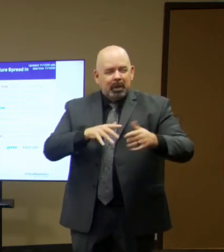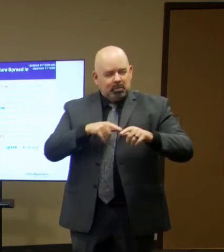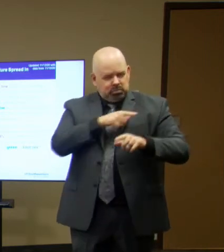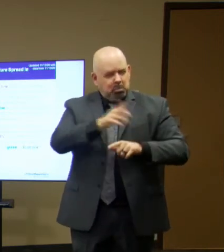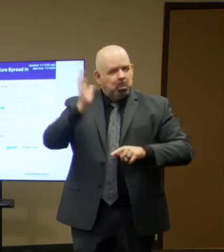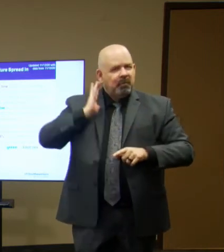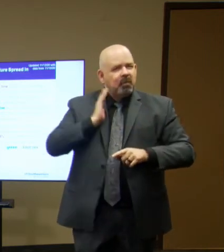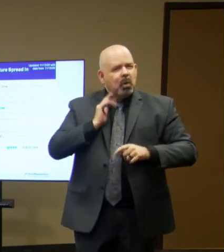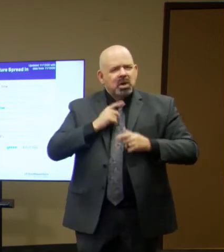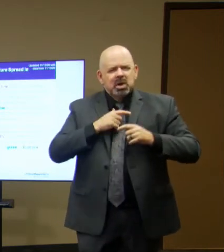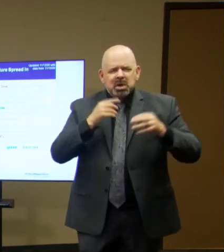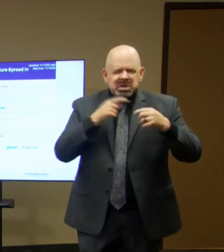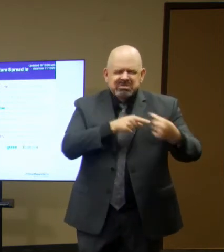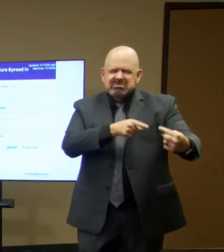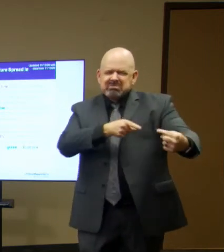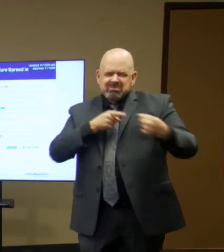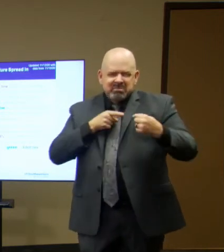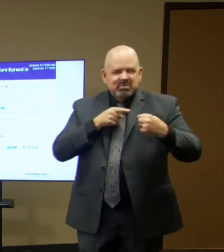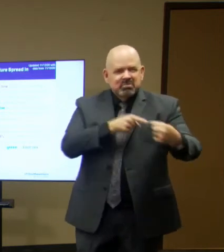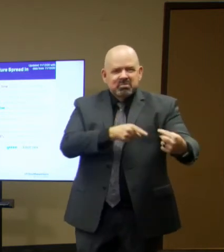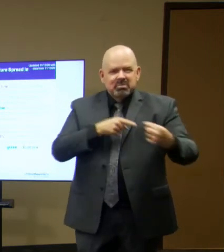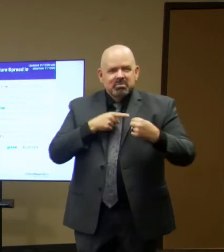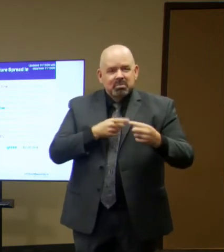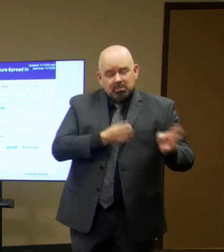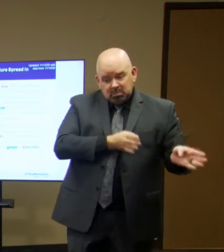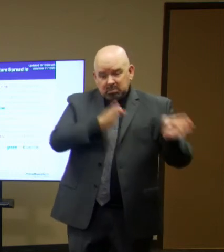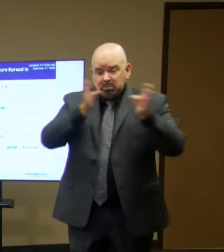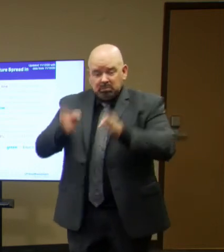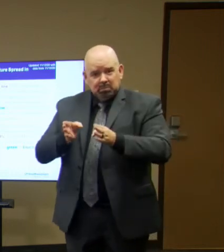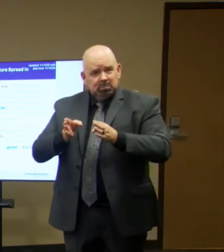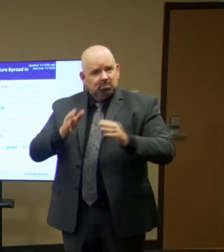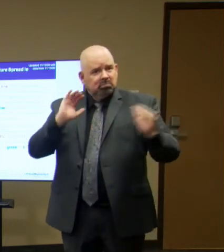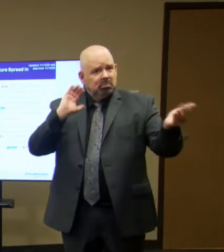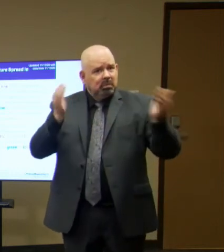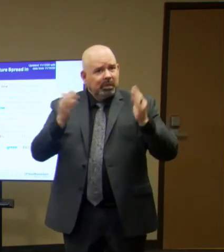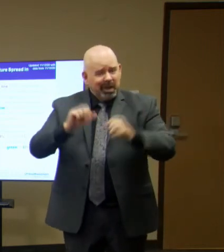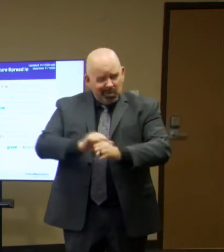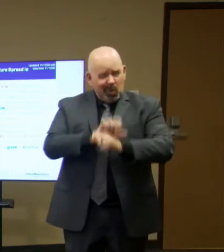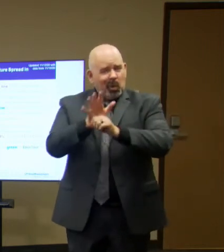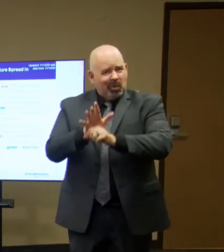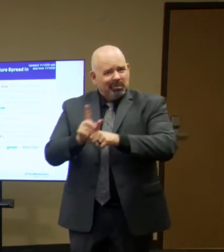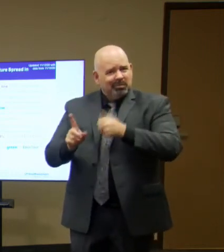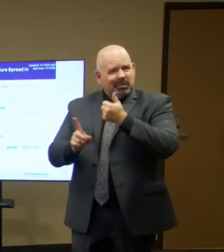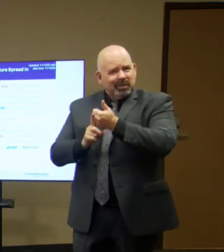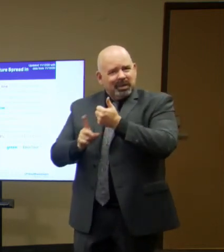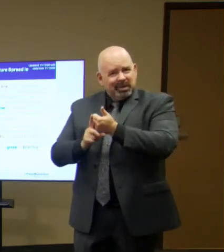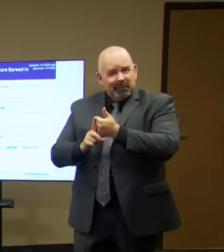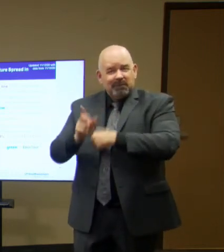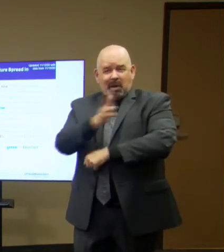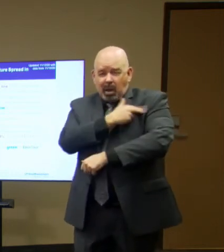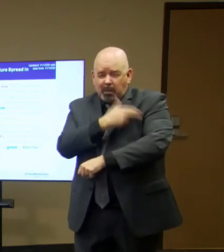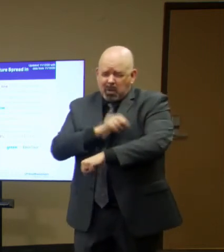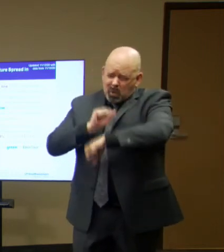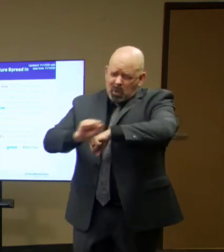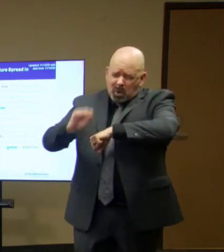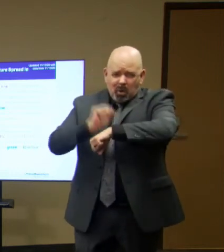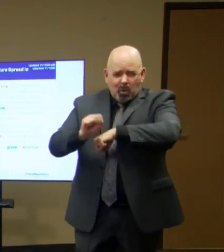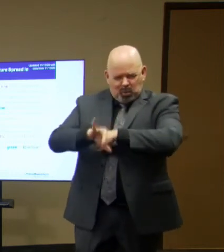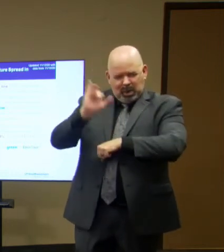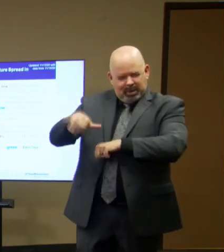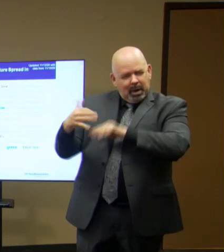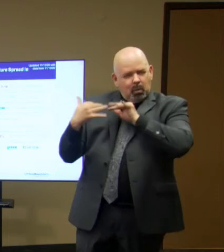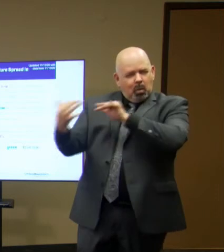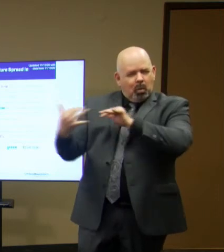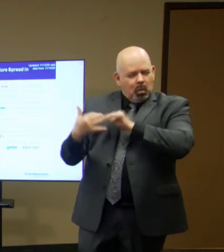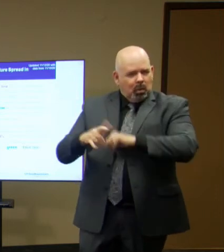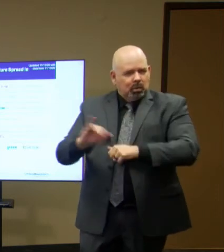But our medical heroes have been working nonstop for 9 months, and they need our help. So everyone, it's great that